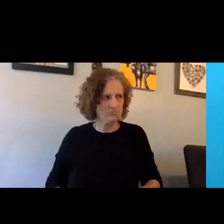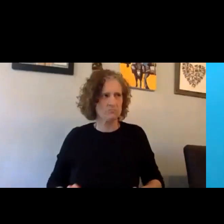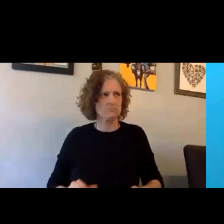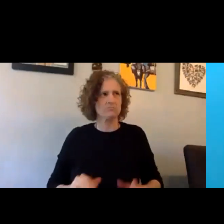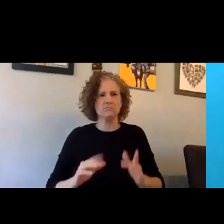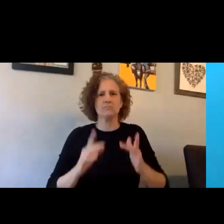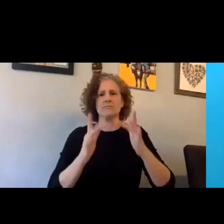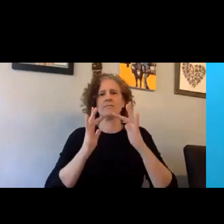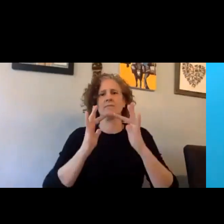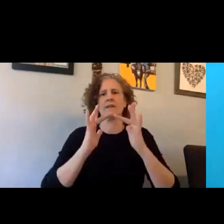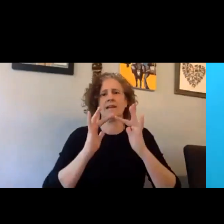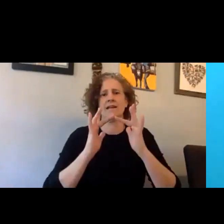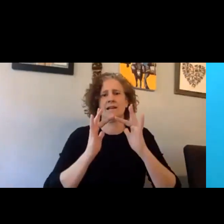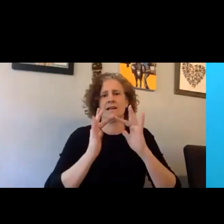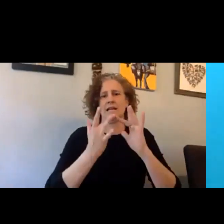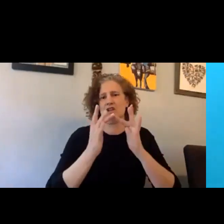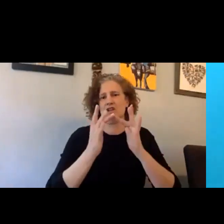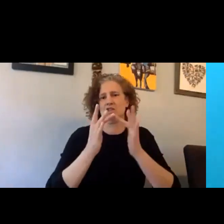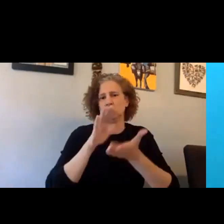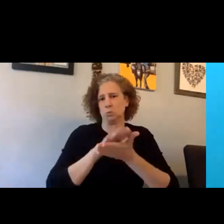separated.